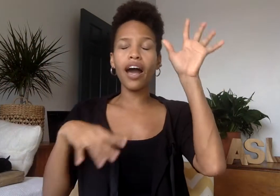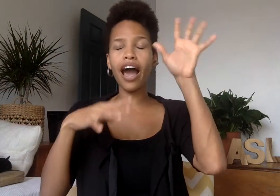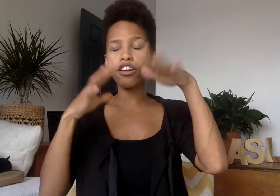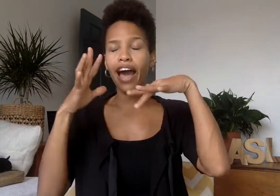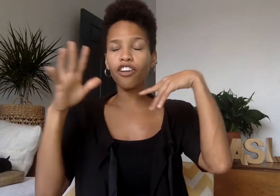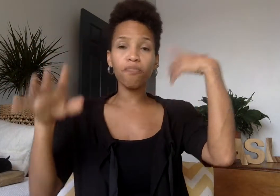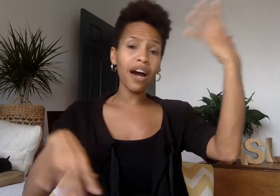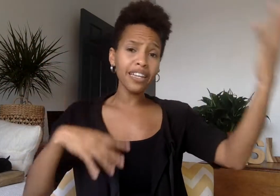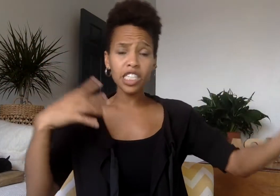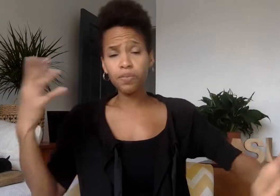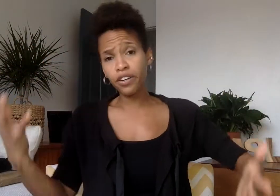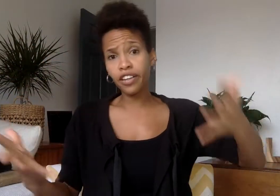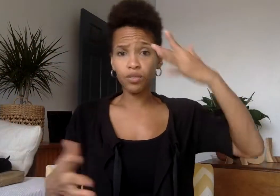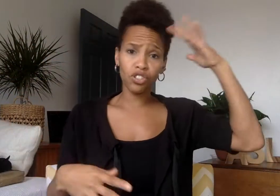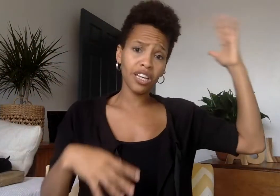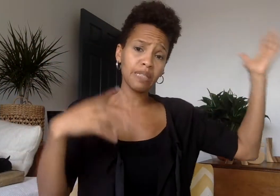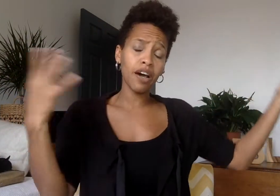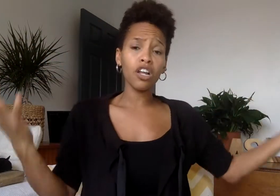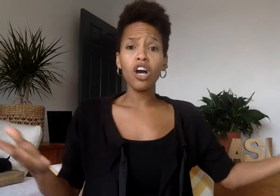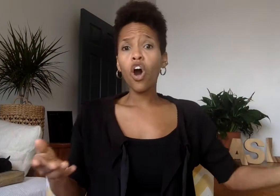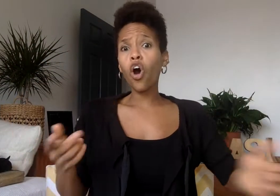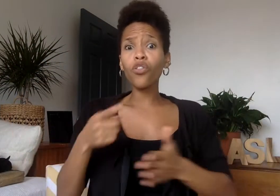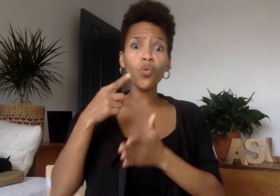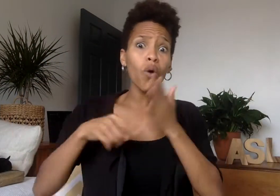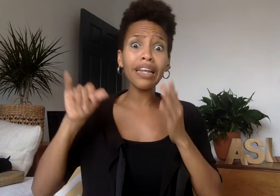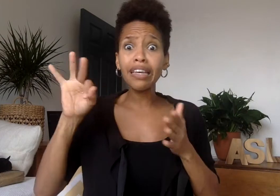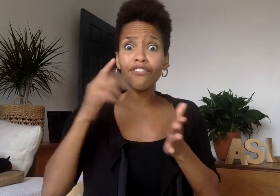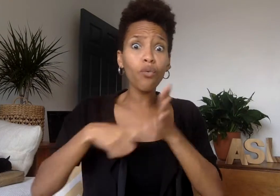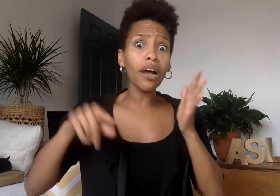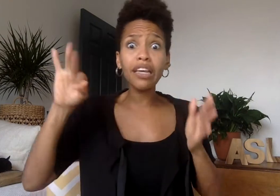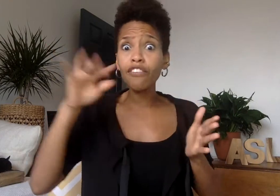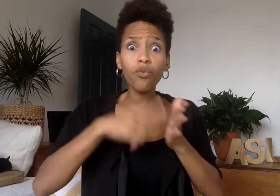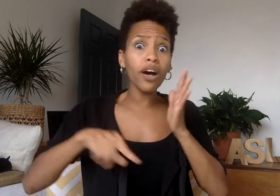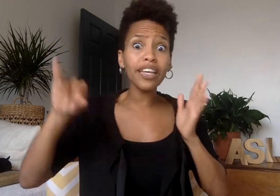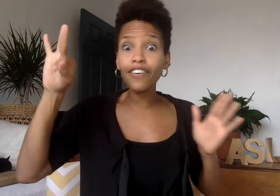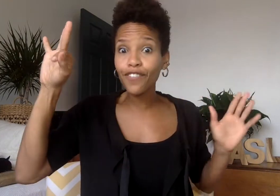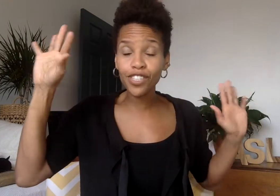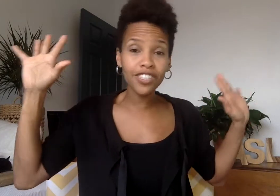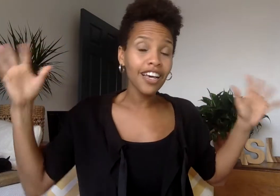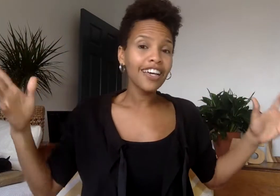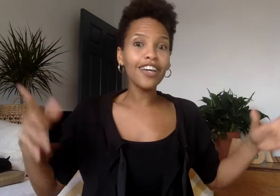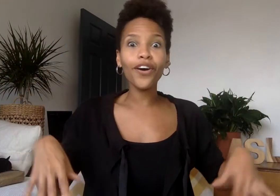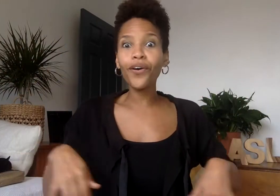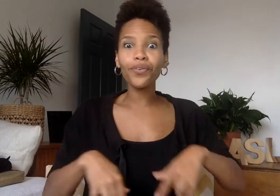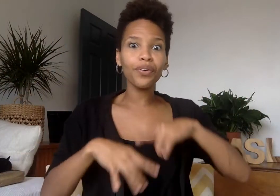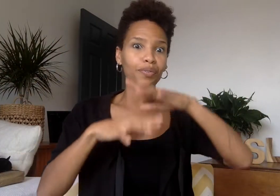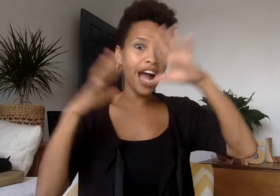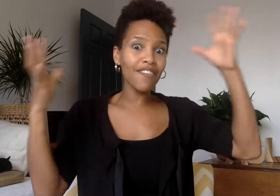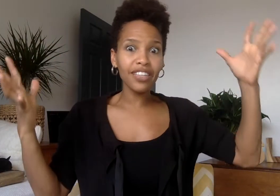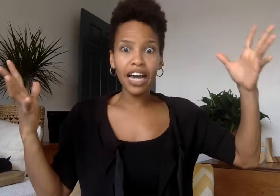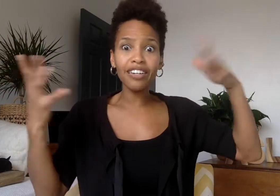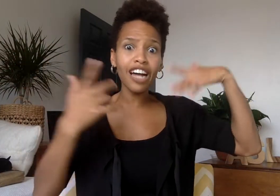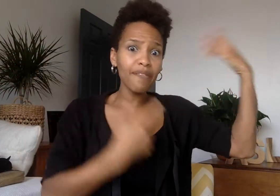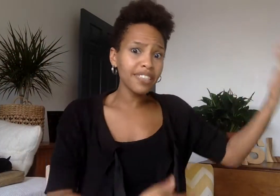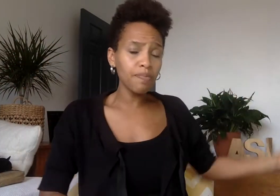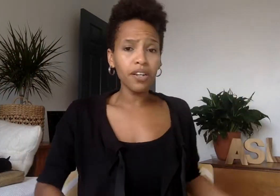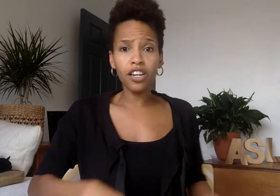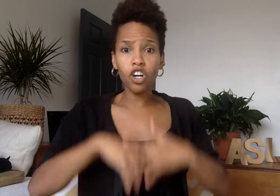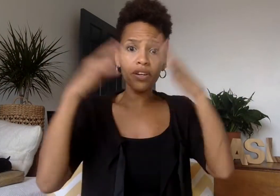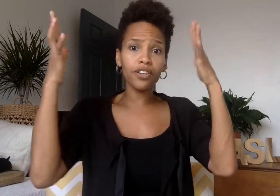out of body experience, where she thinks about all the what ifs you know, I don't have my seatbelt on, and oh my goodness,